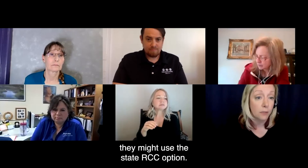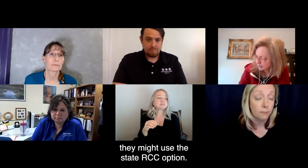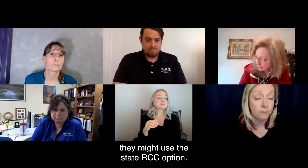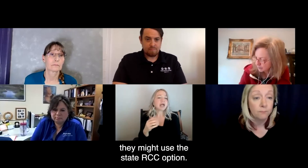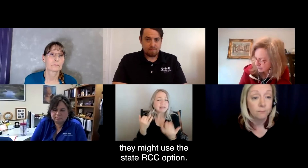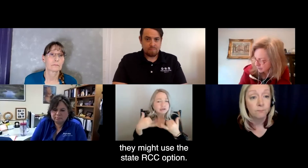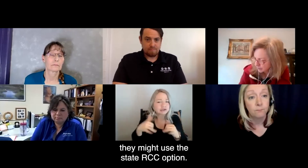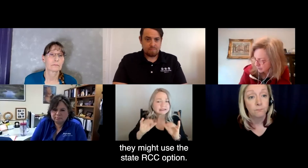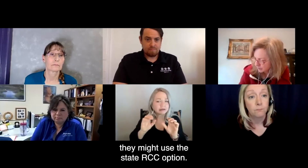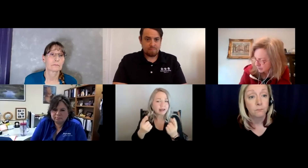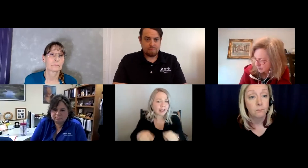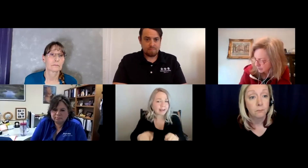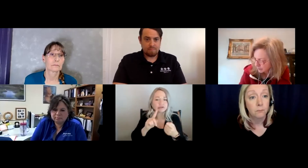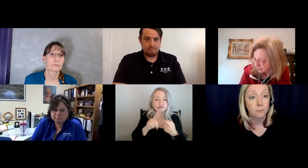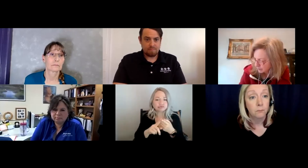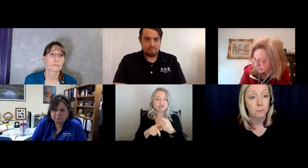option.